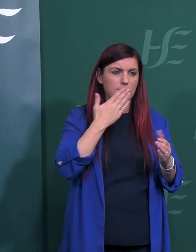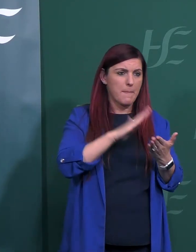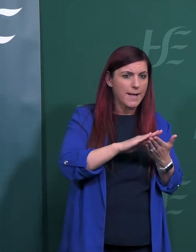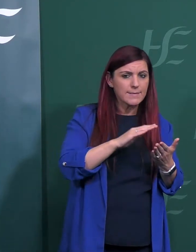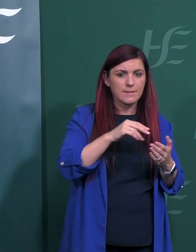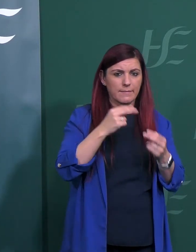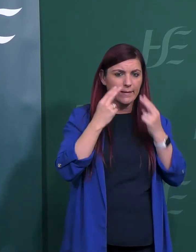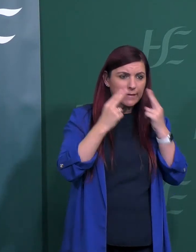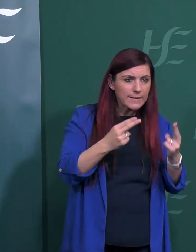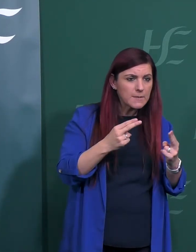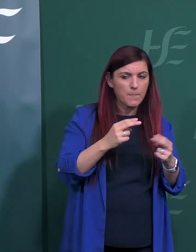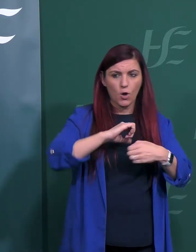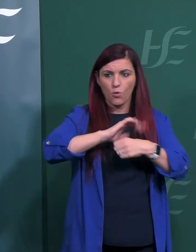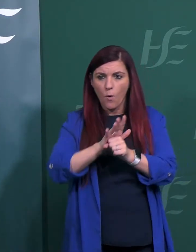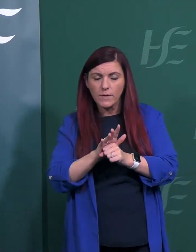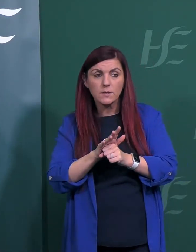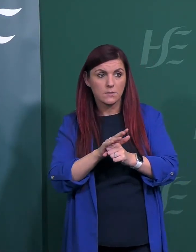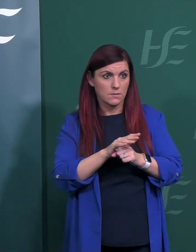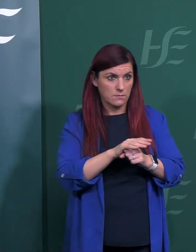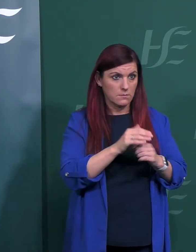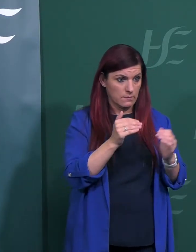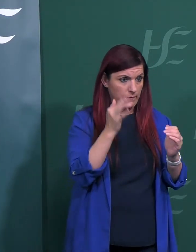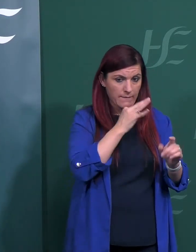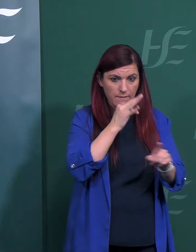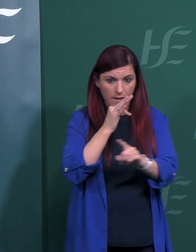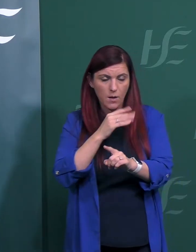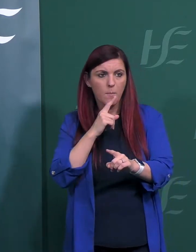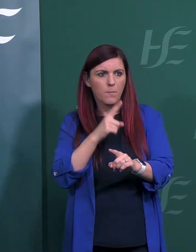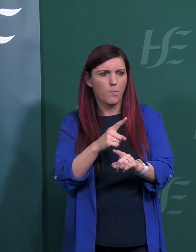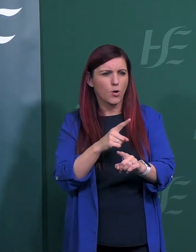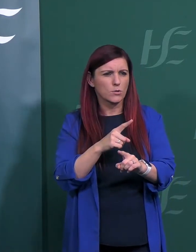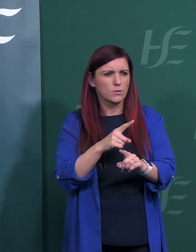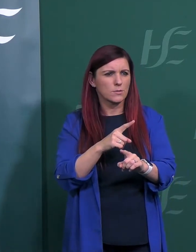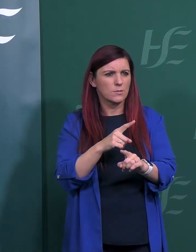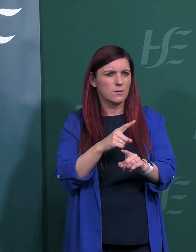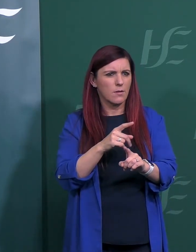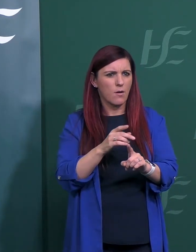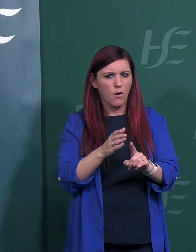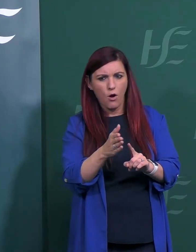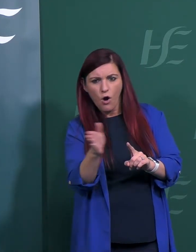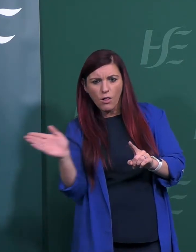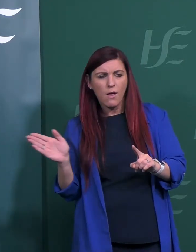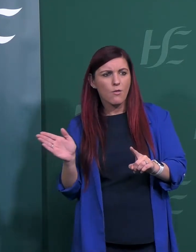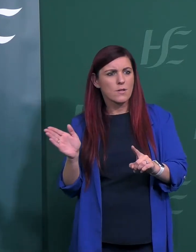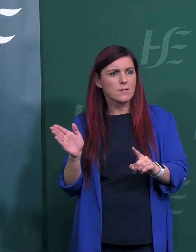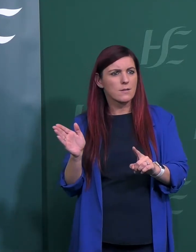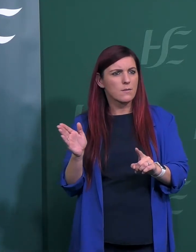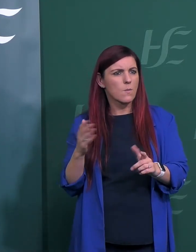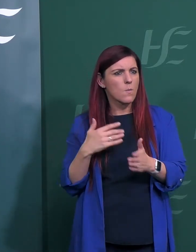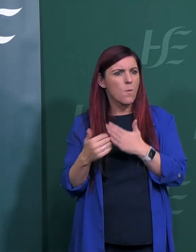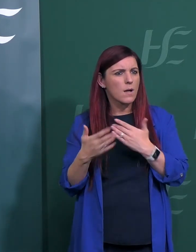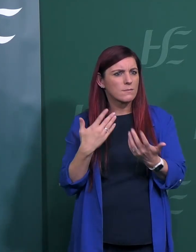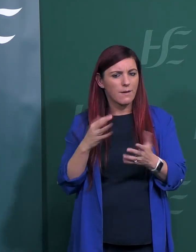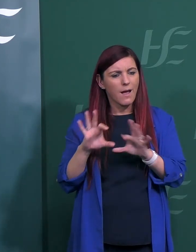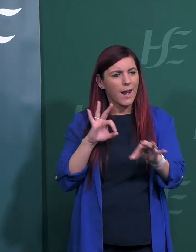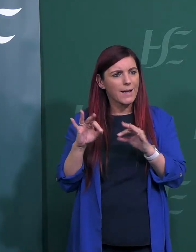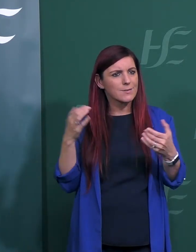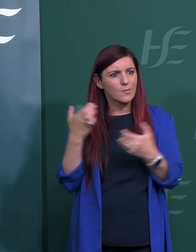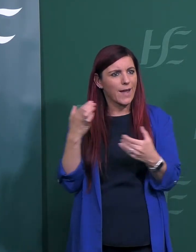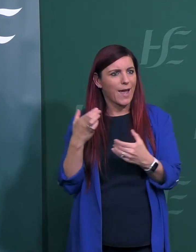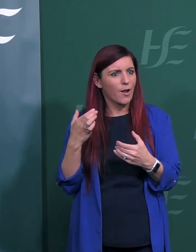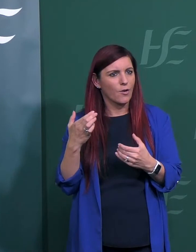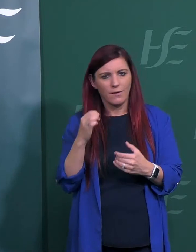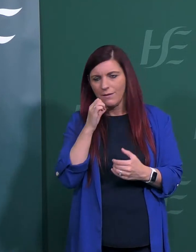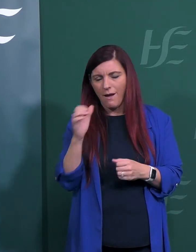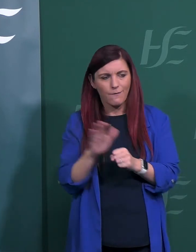COVID demands that come at us, but we're not meeting the demands that we want to get to and a real ambition to get to, which is a lot of our elective care and very